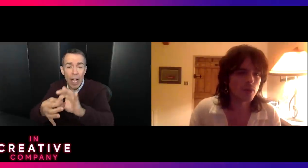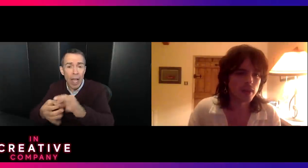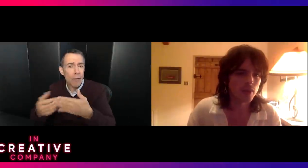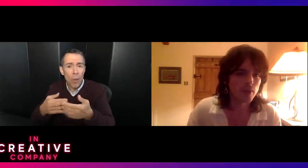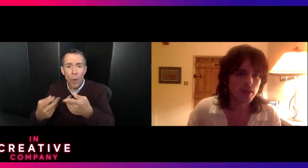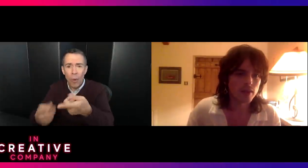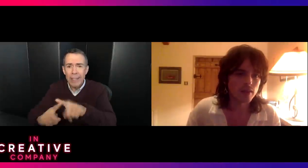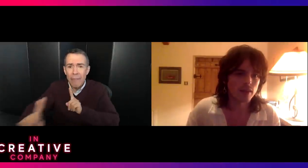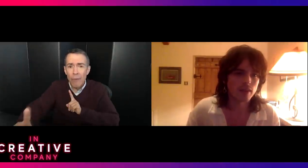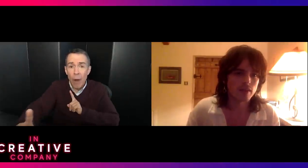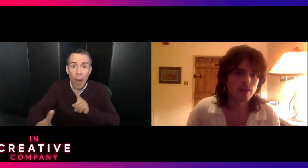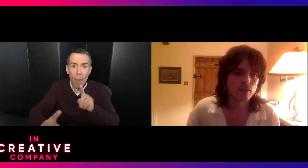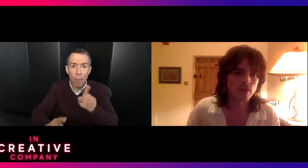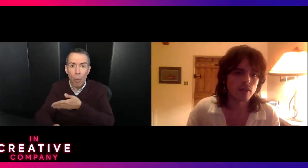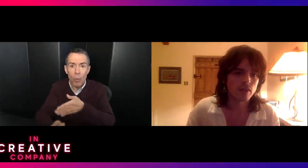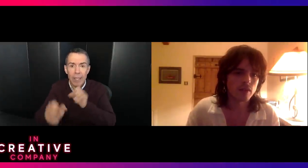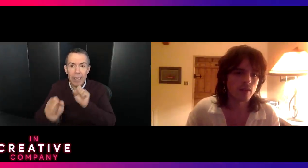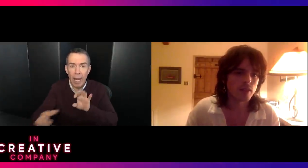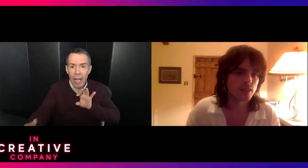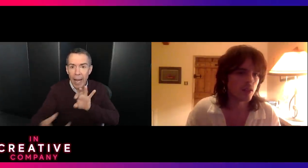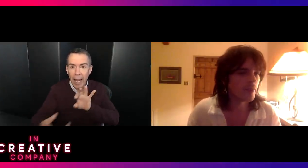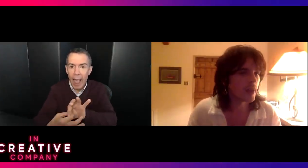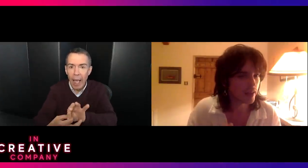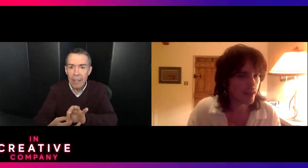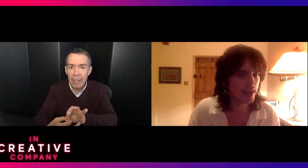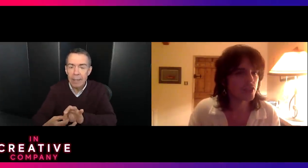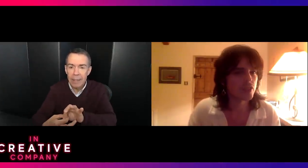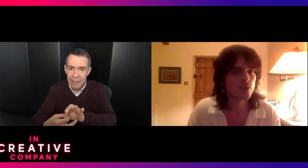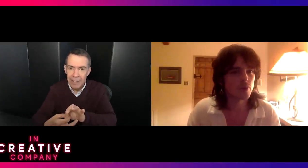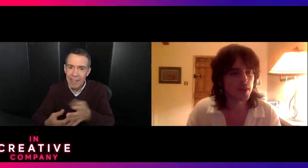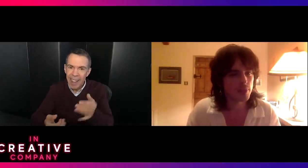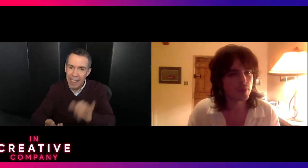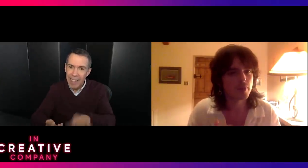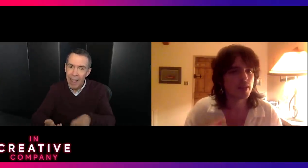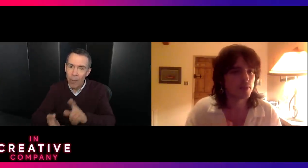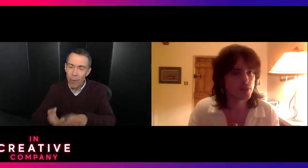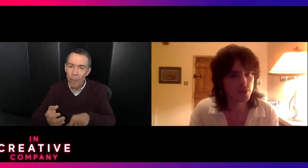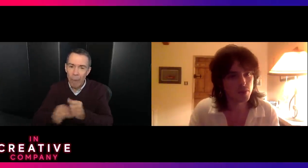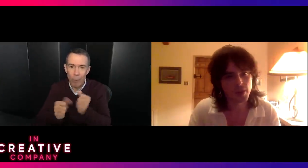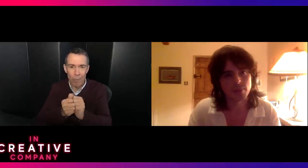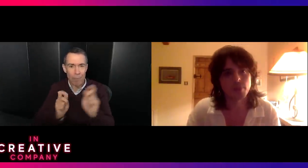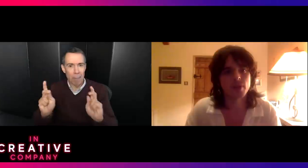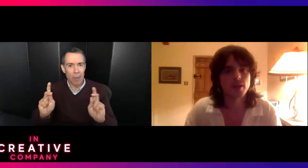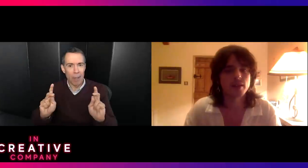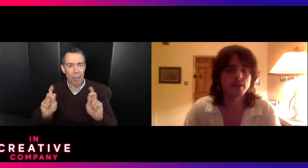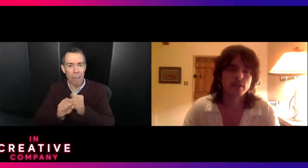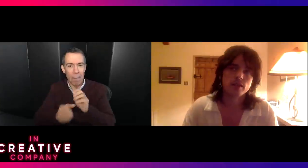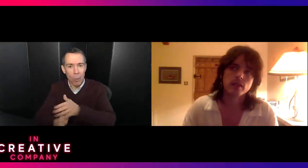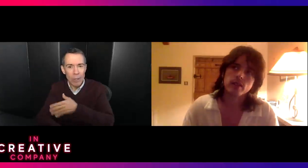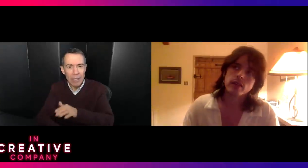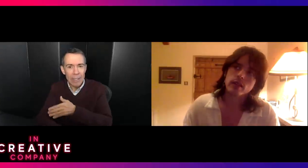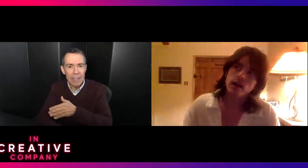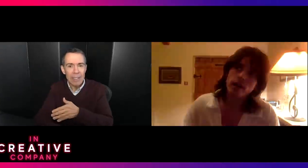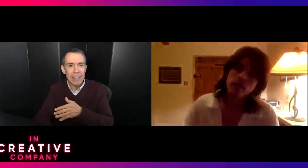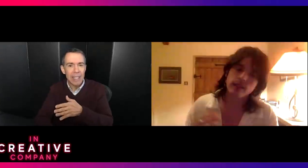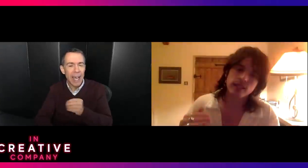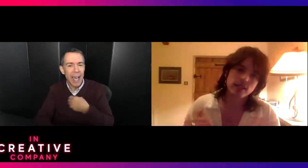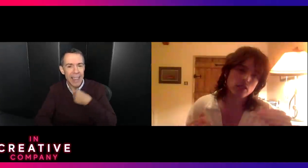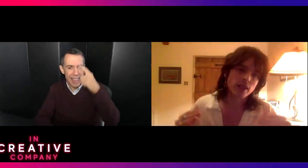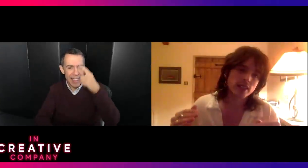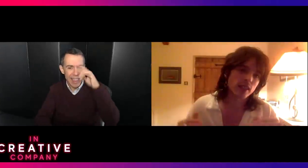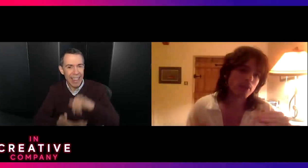do your own thing with it. And it's all about connection with people, making music with people. And